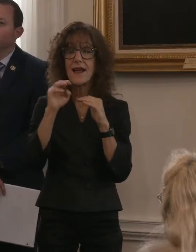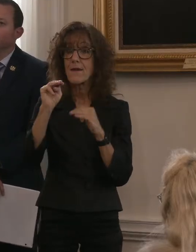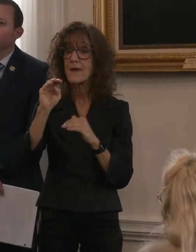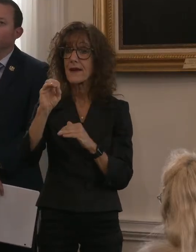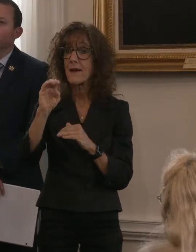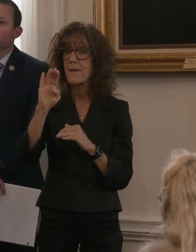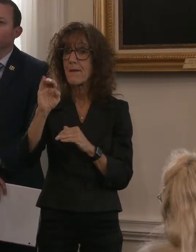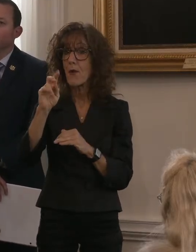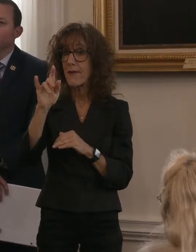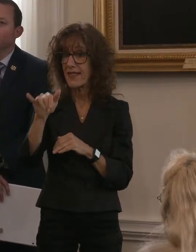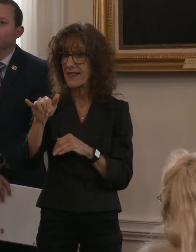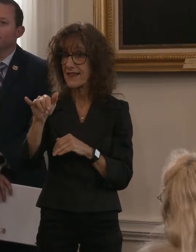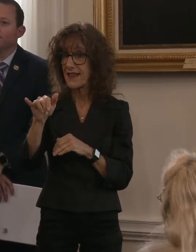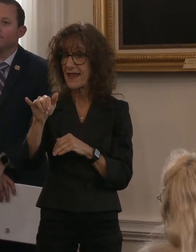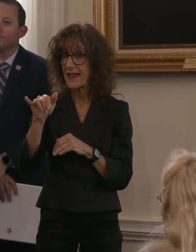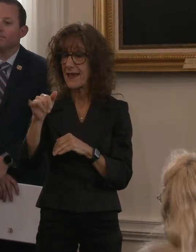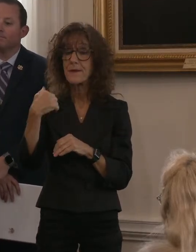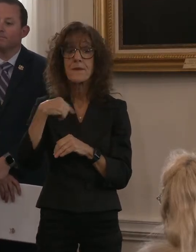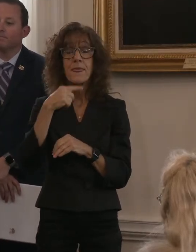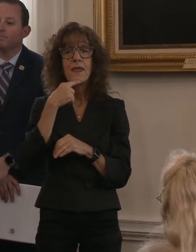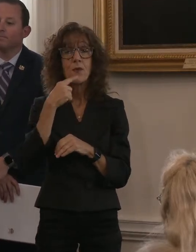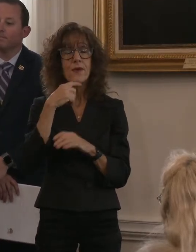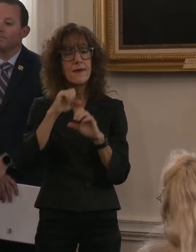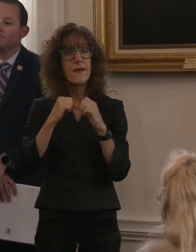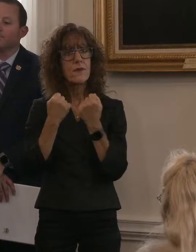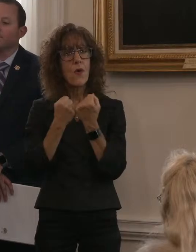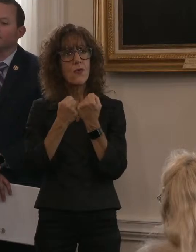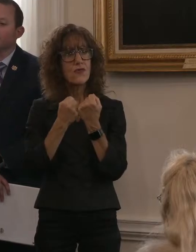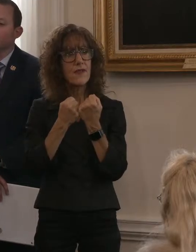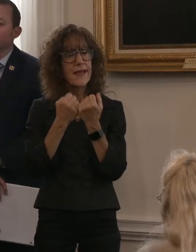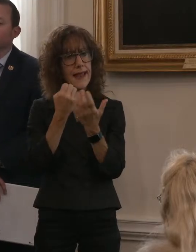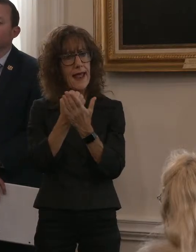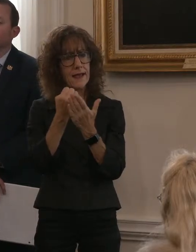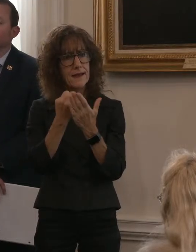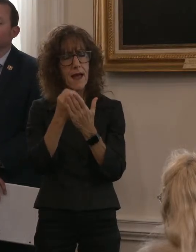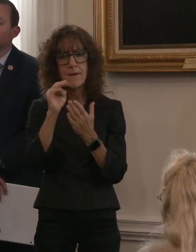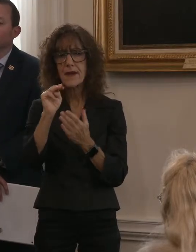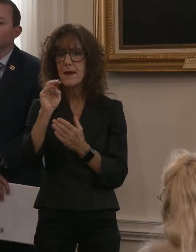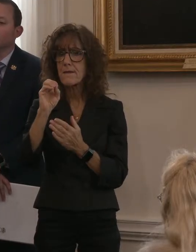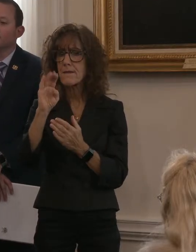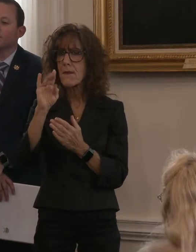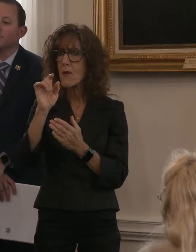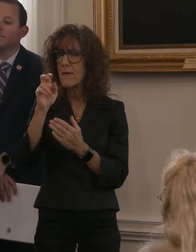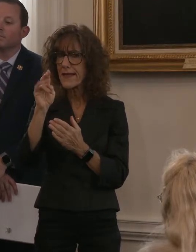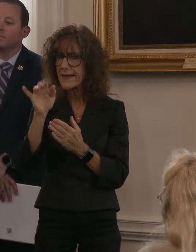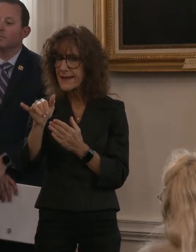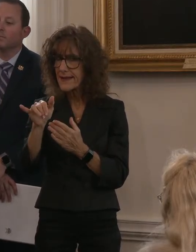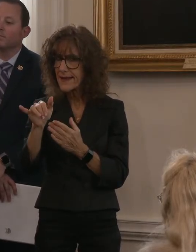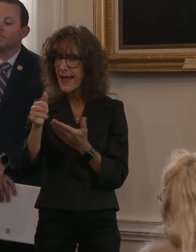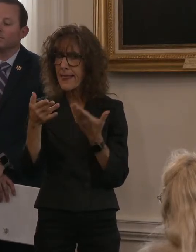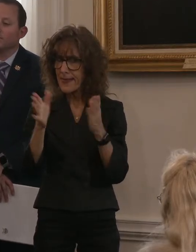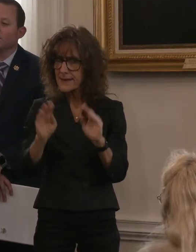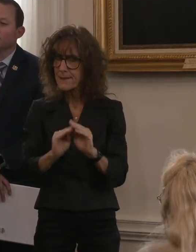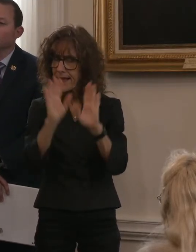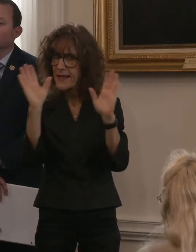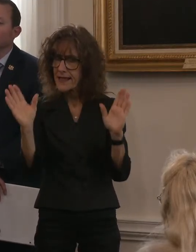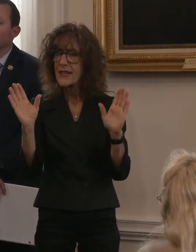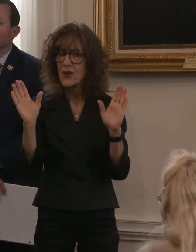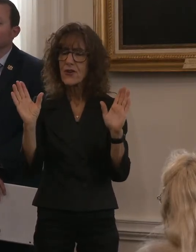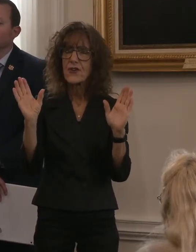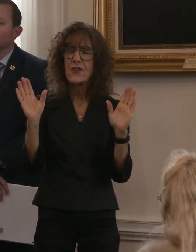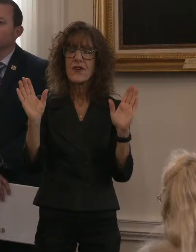Mobility. When we say social and economic mobility, let's be very